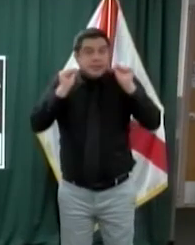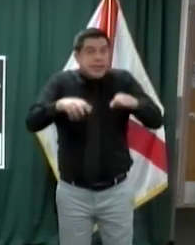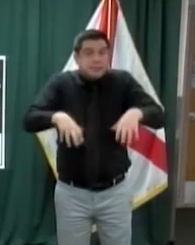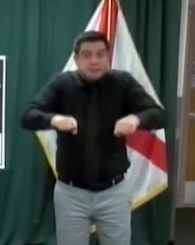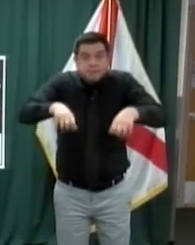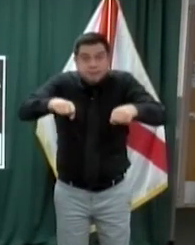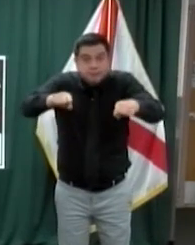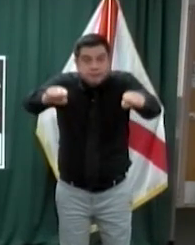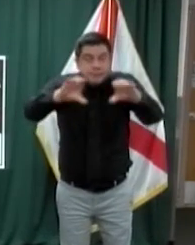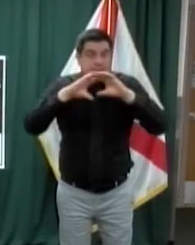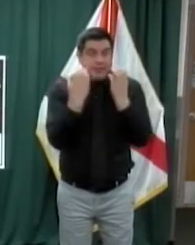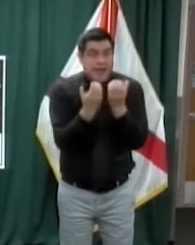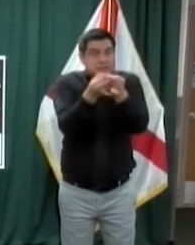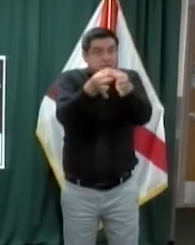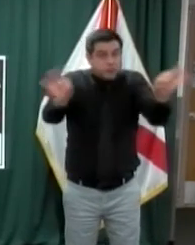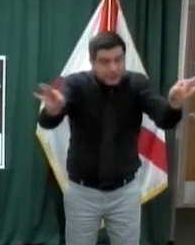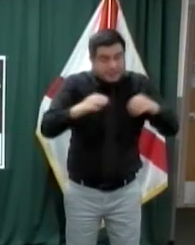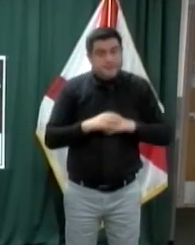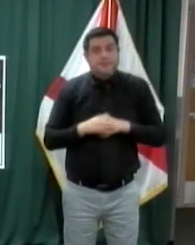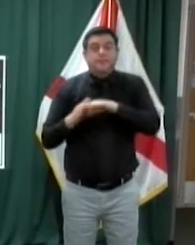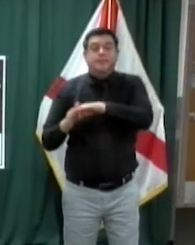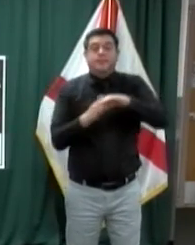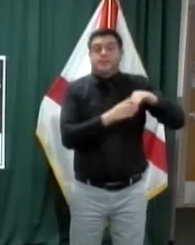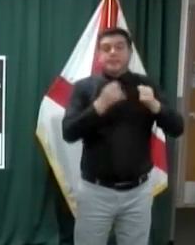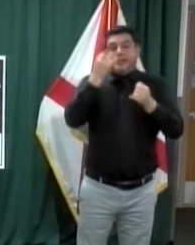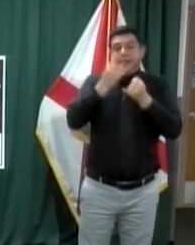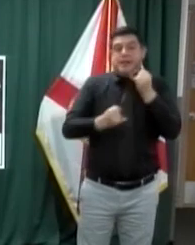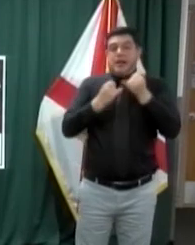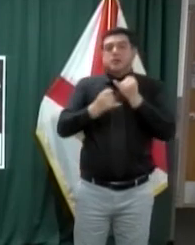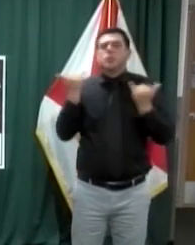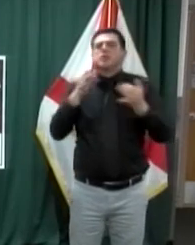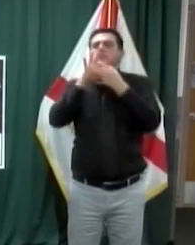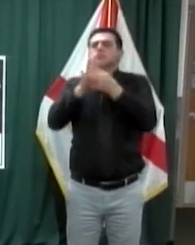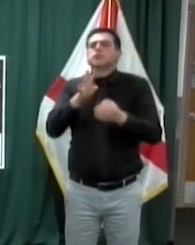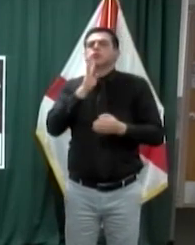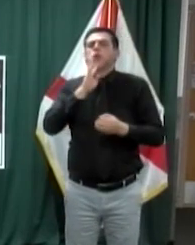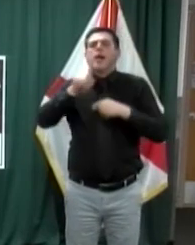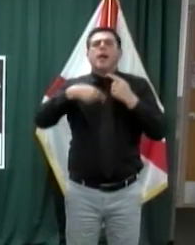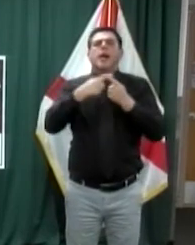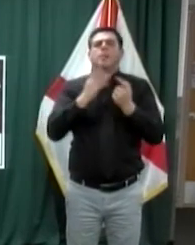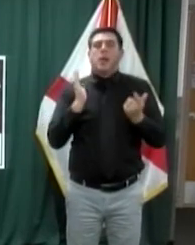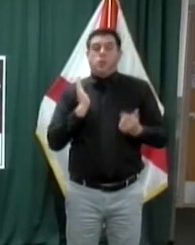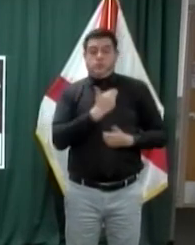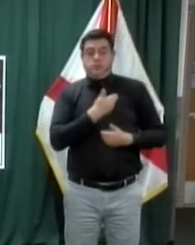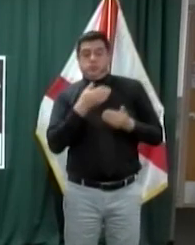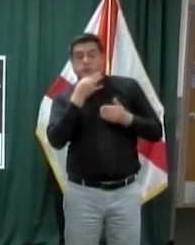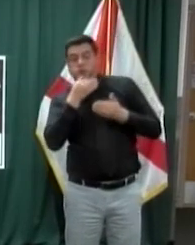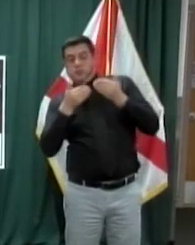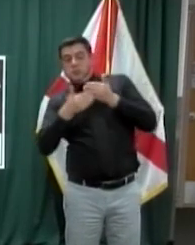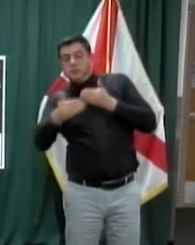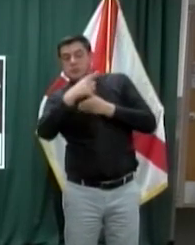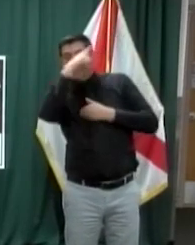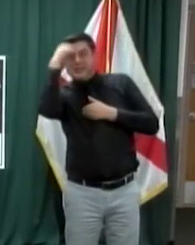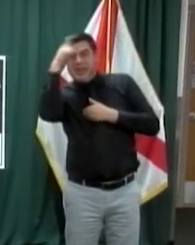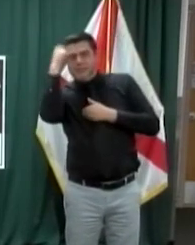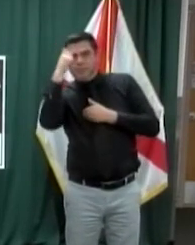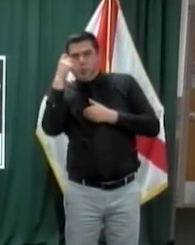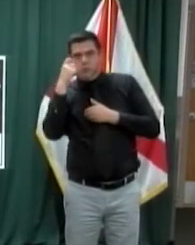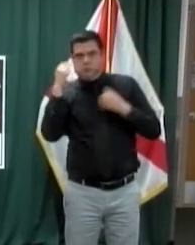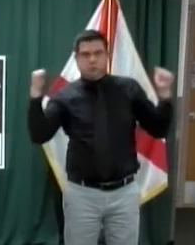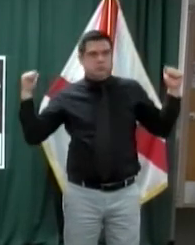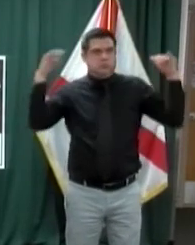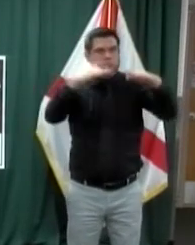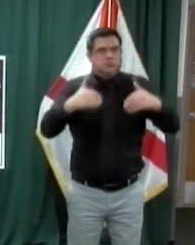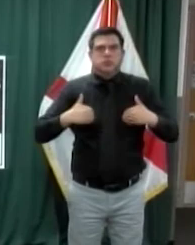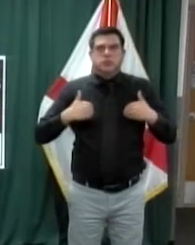recruit for our youth, our summer youth employment program. We're hoping to be able to launch that later in the summer. That is a program that allows young